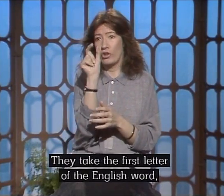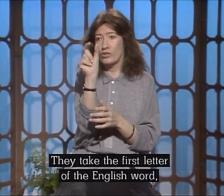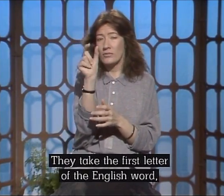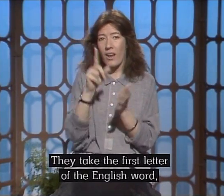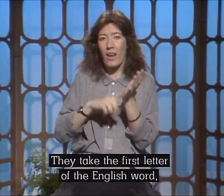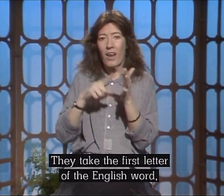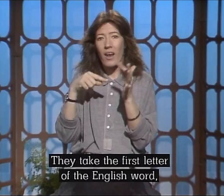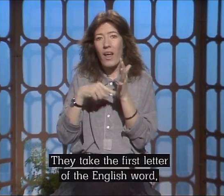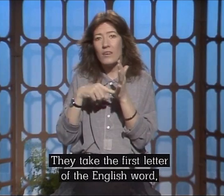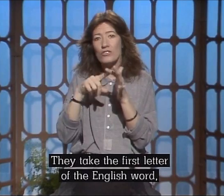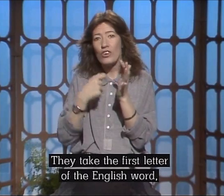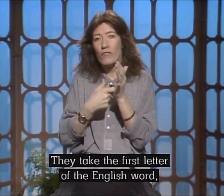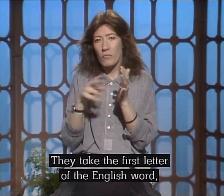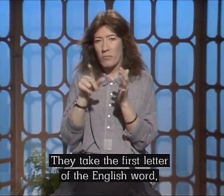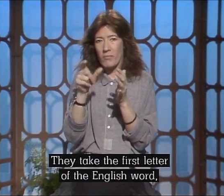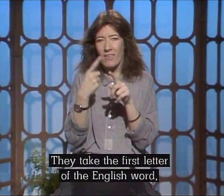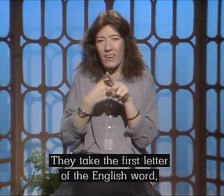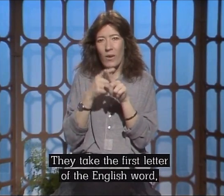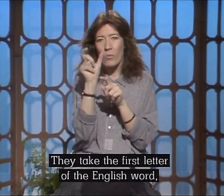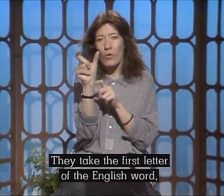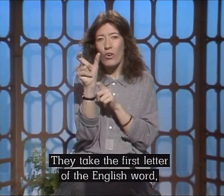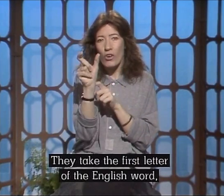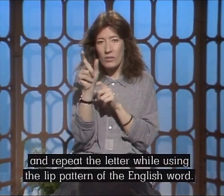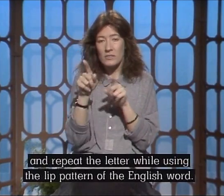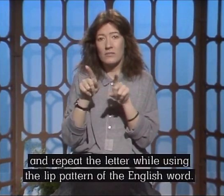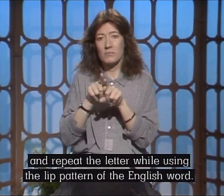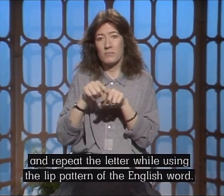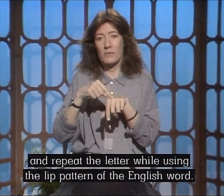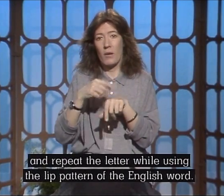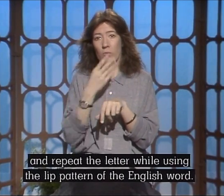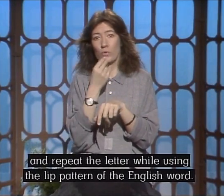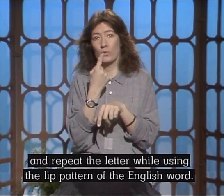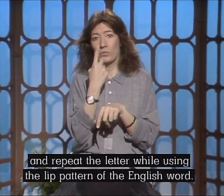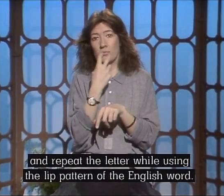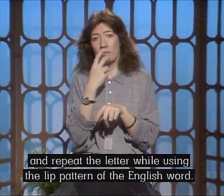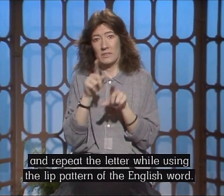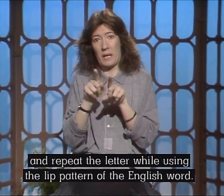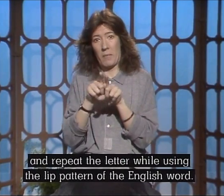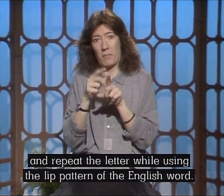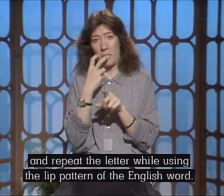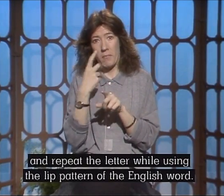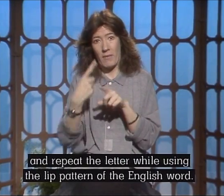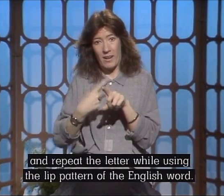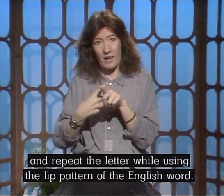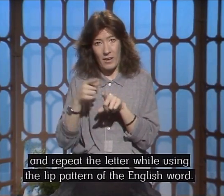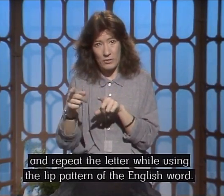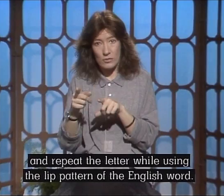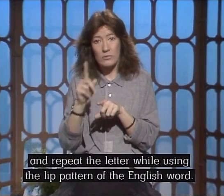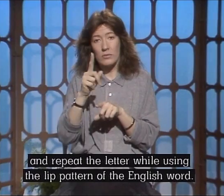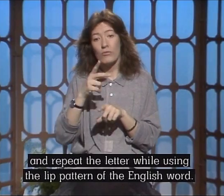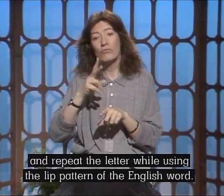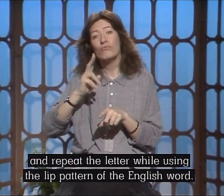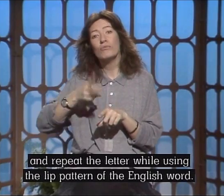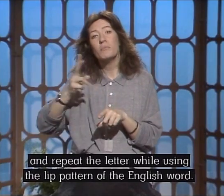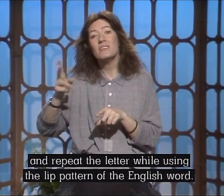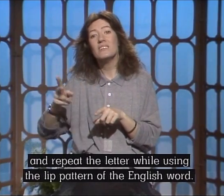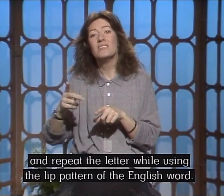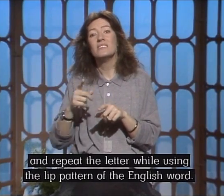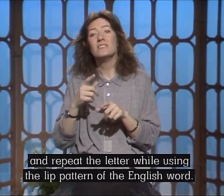take the first letter of the English word and repeat the letter while using the lip pattern of the English